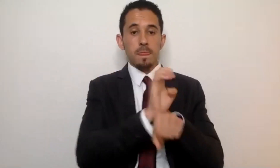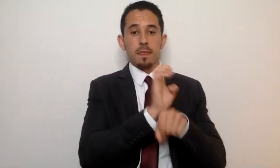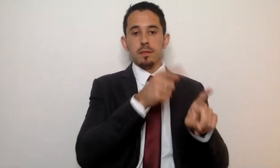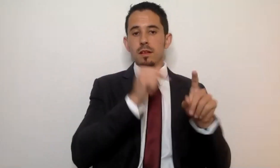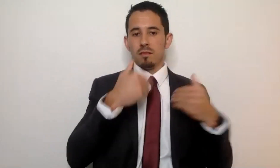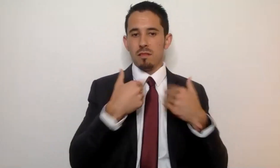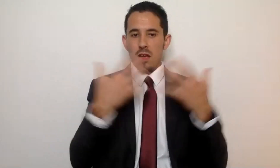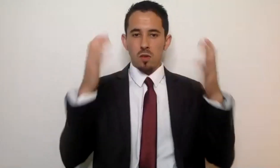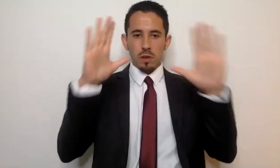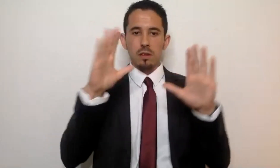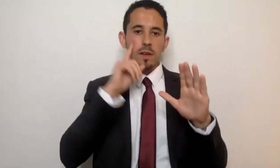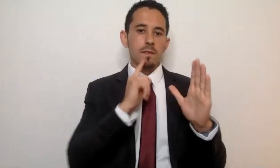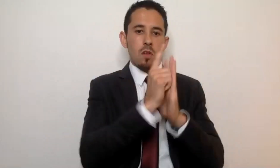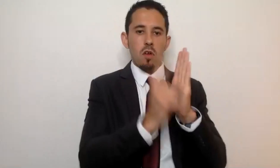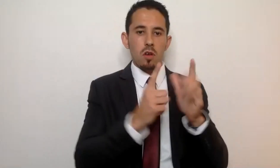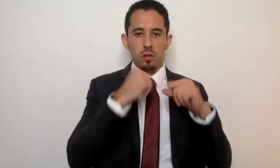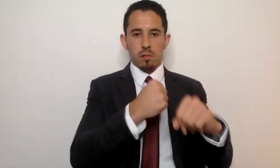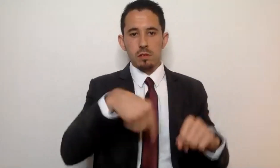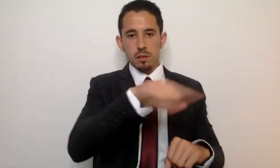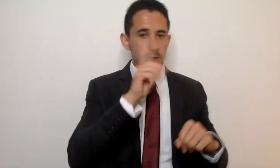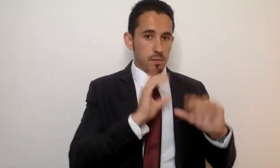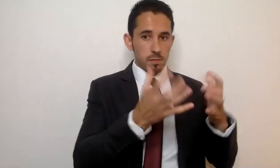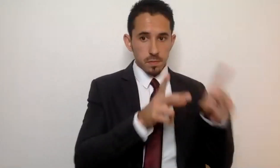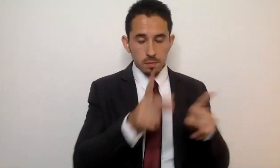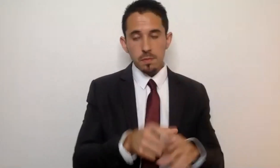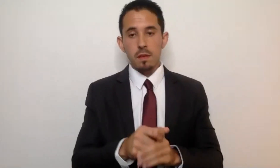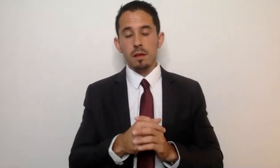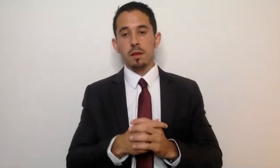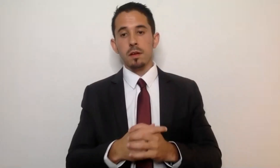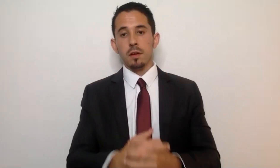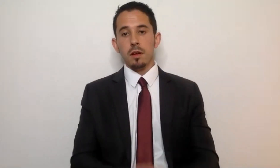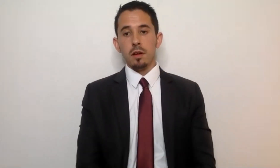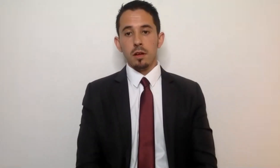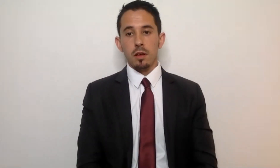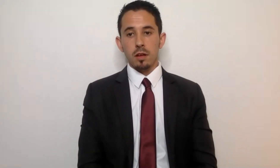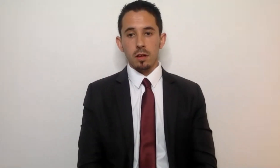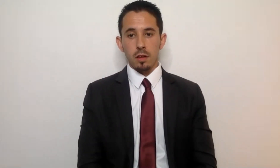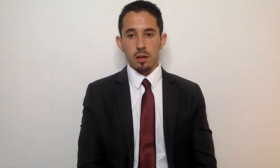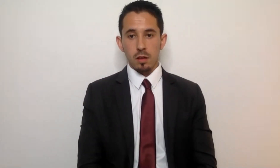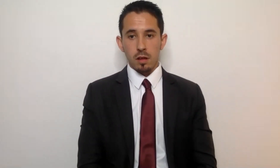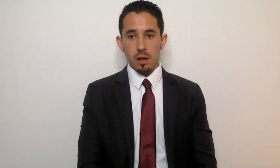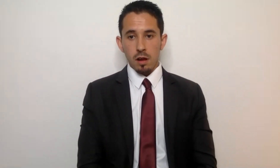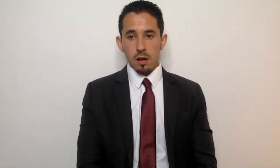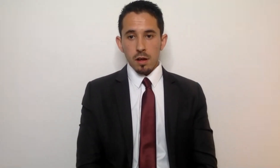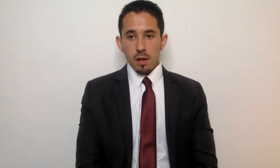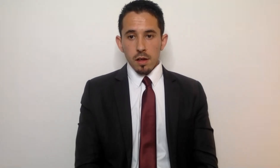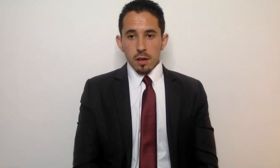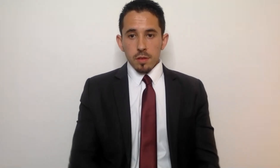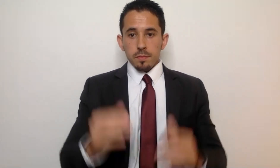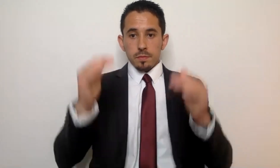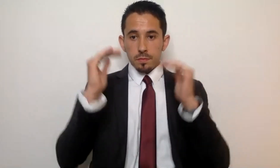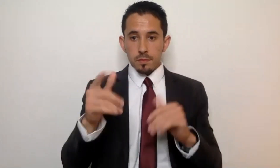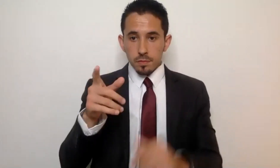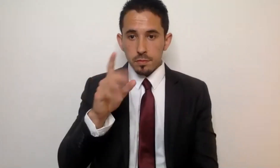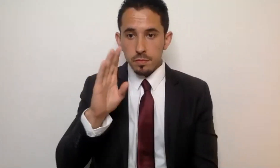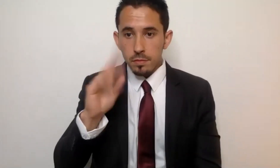law that protects deaf people. Ecuador doesn't have those laws protecting their deaf population, so we would probably see more disparities